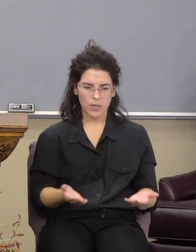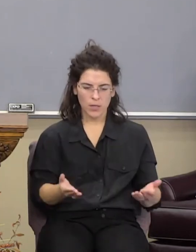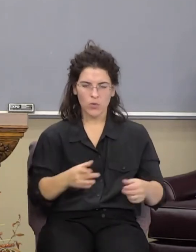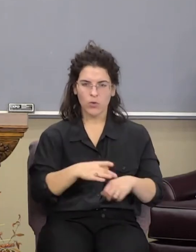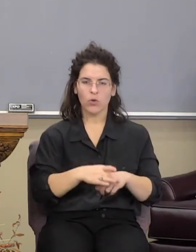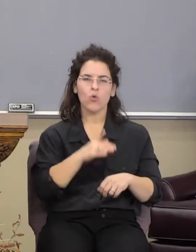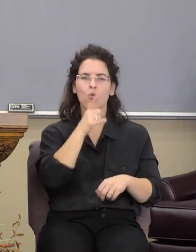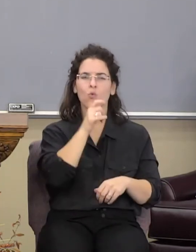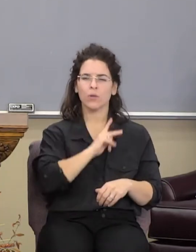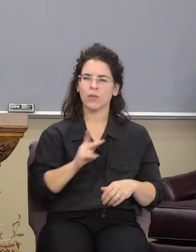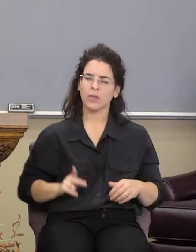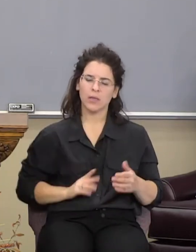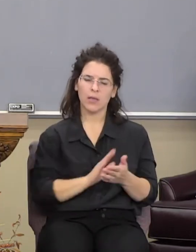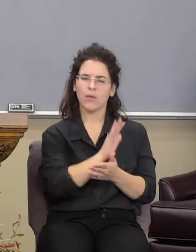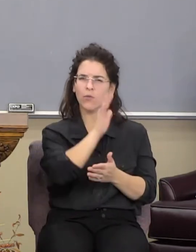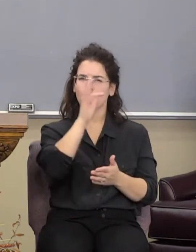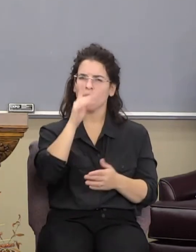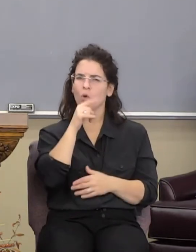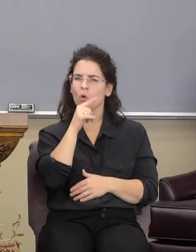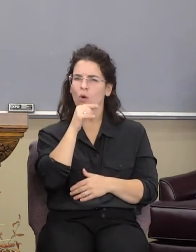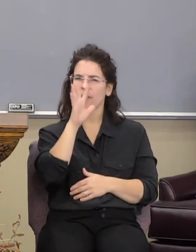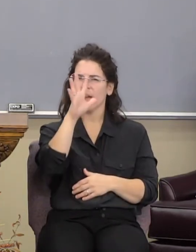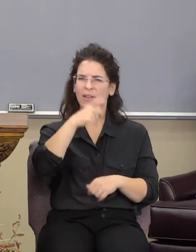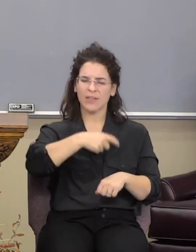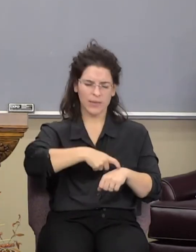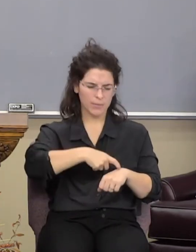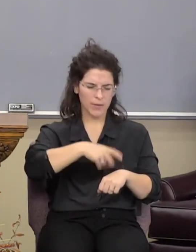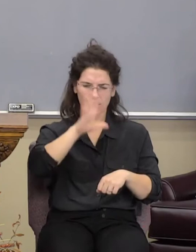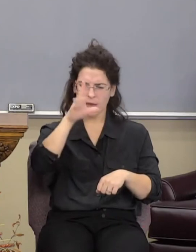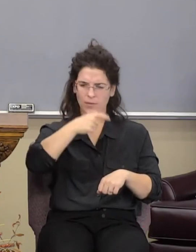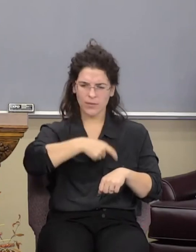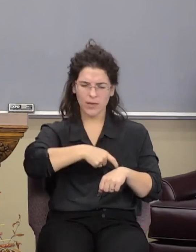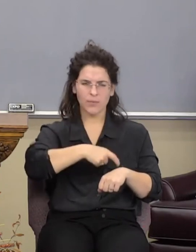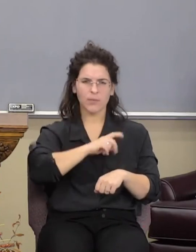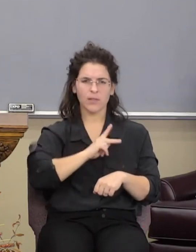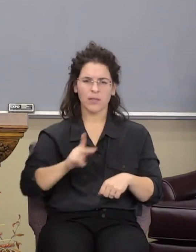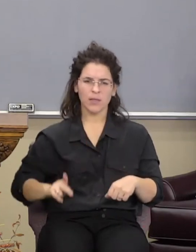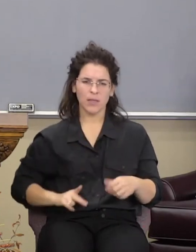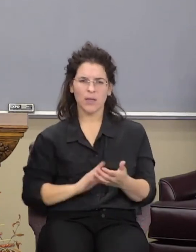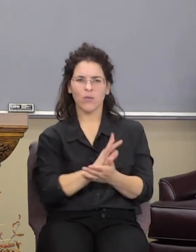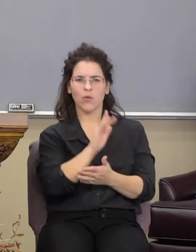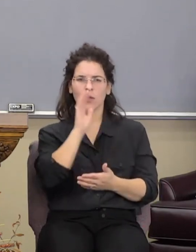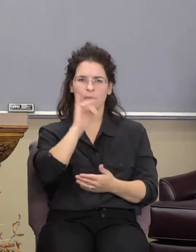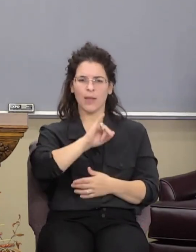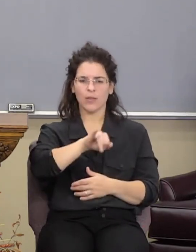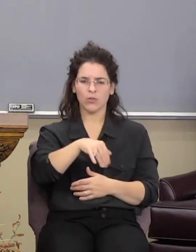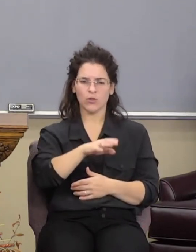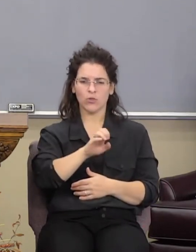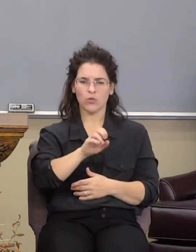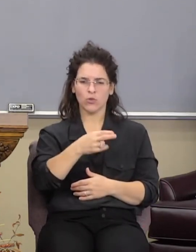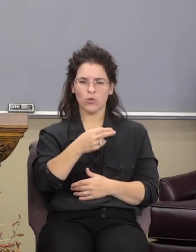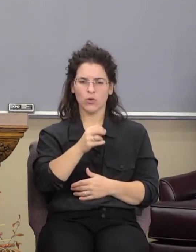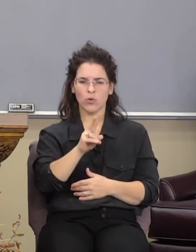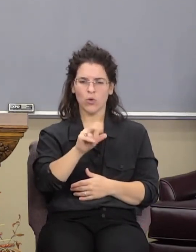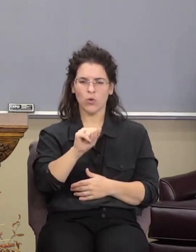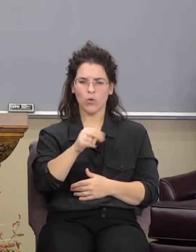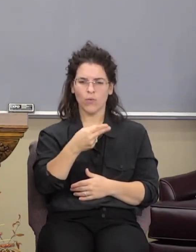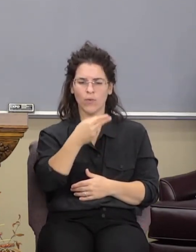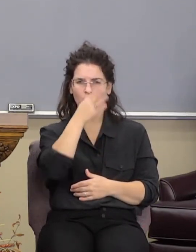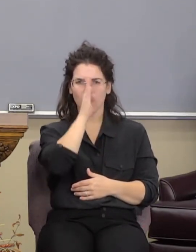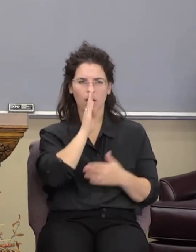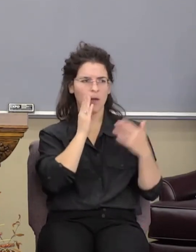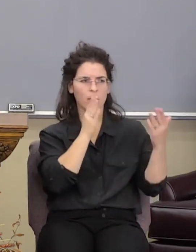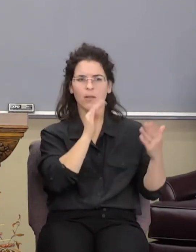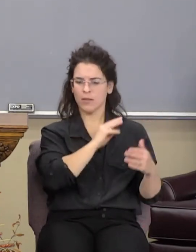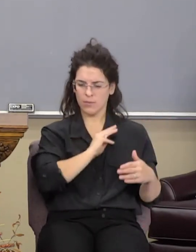the King of Glory? Five times, the King of Glory, that's Jehovah God. The King of Glory, that's a